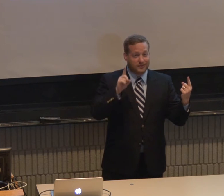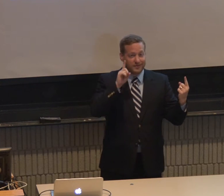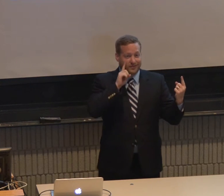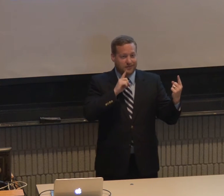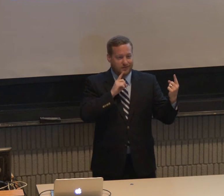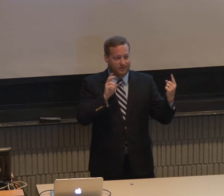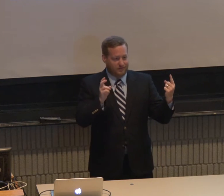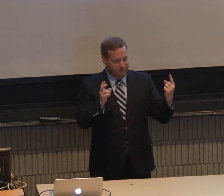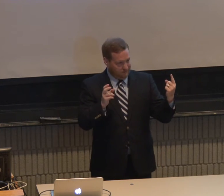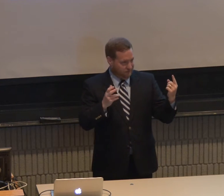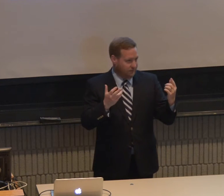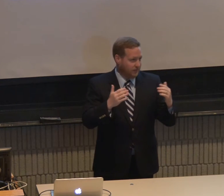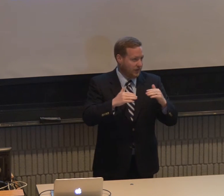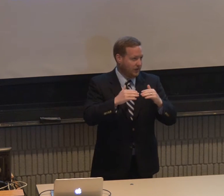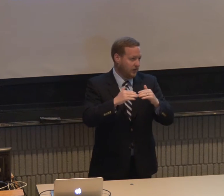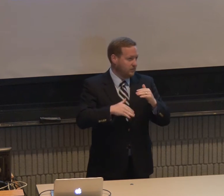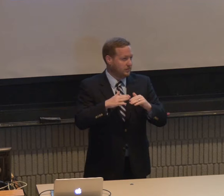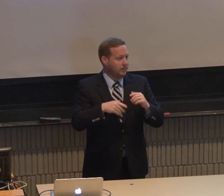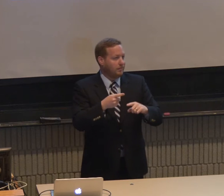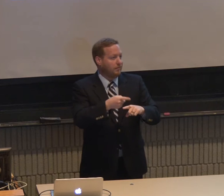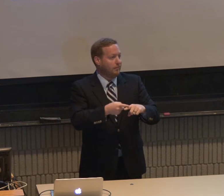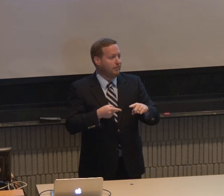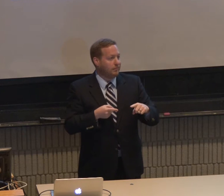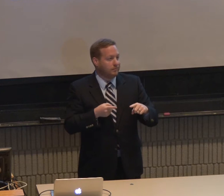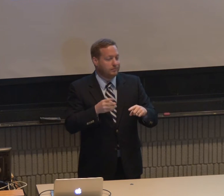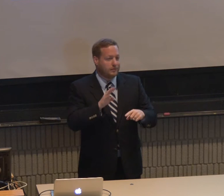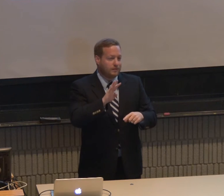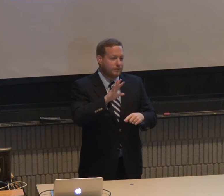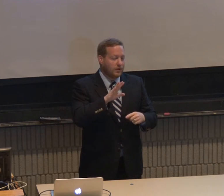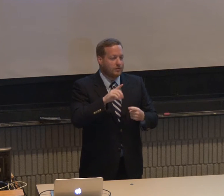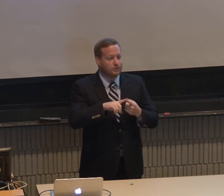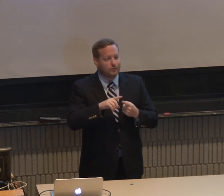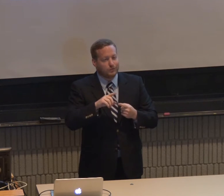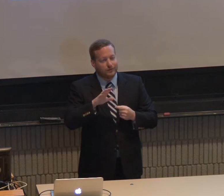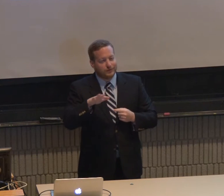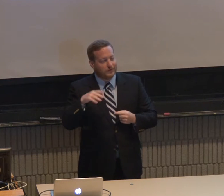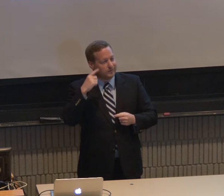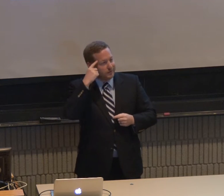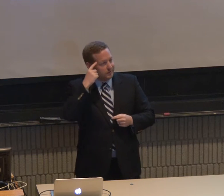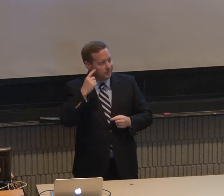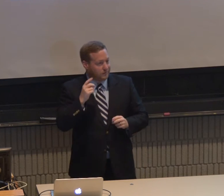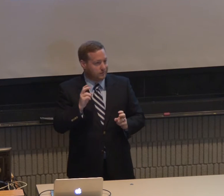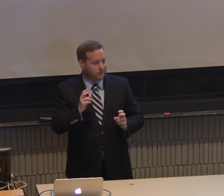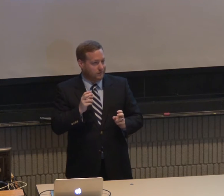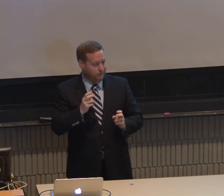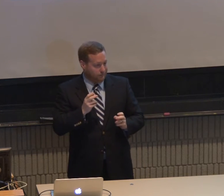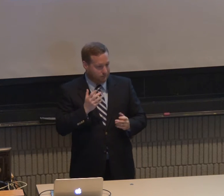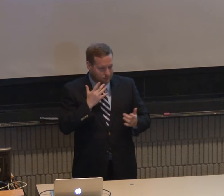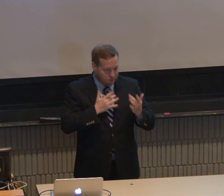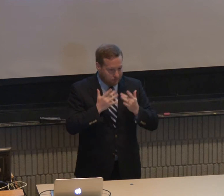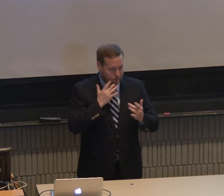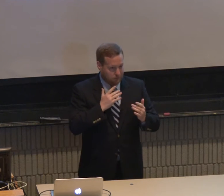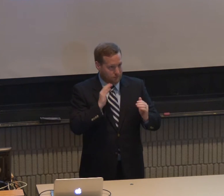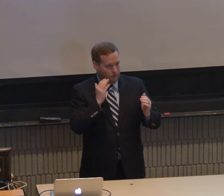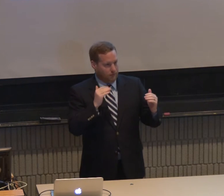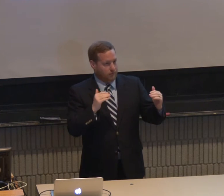a hearing person earns $1 or whatever that job is, typically their deaf counterpart will earn half of